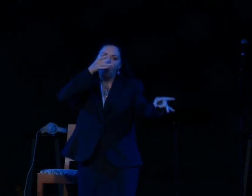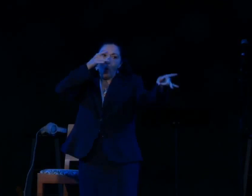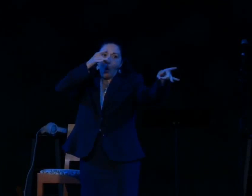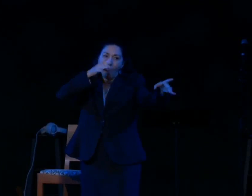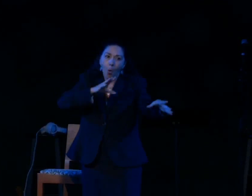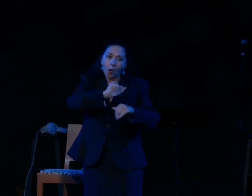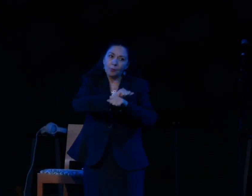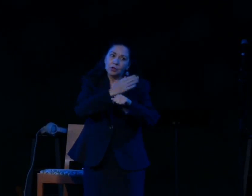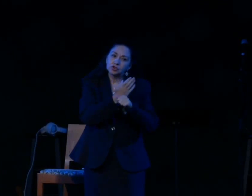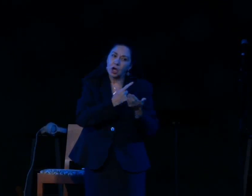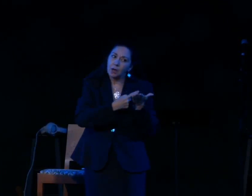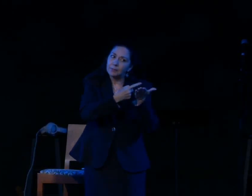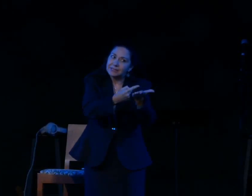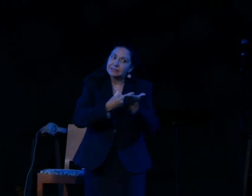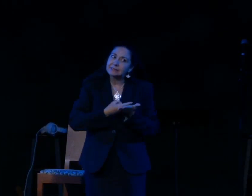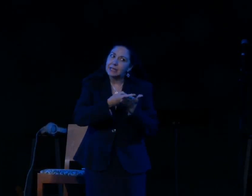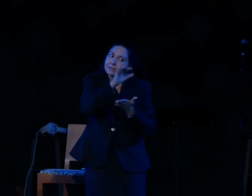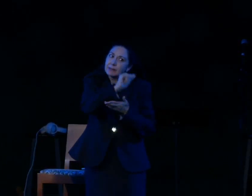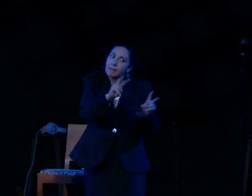talking about sexuality.